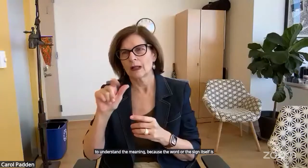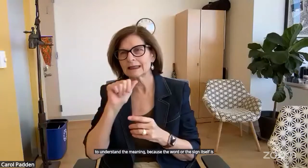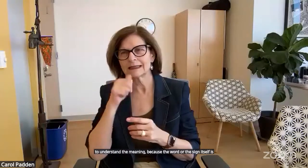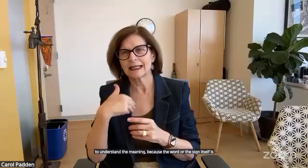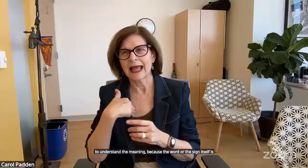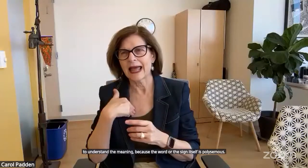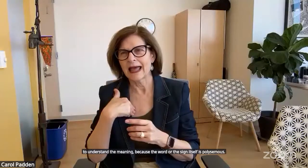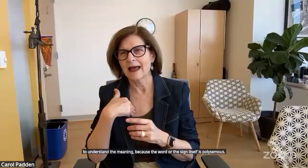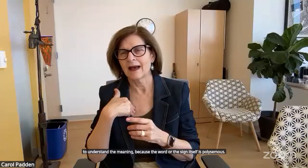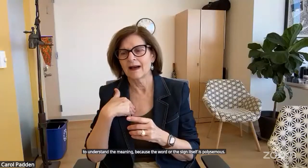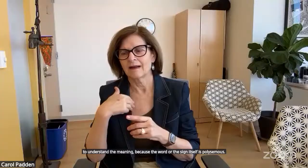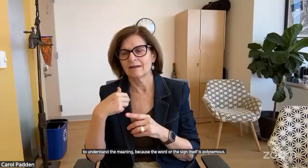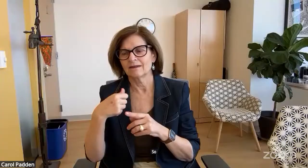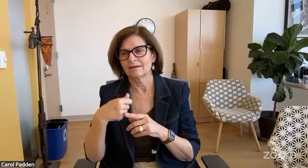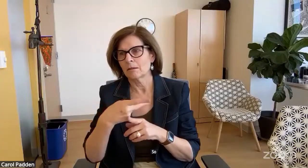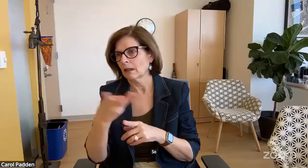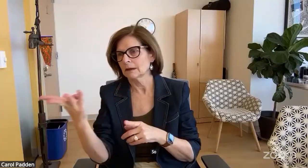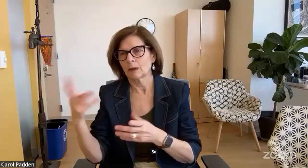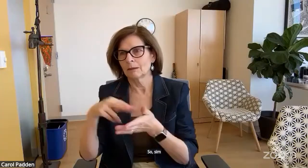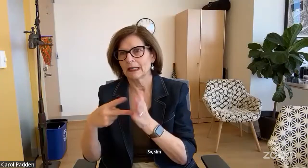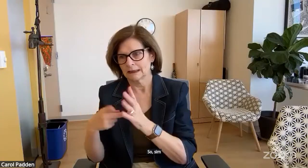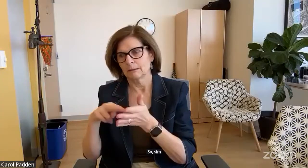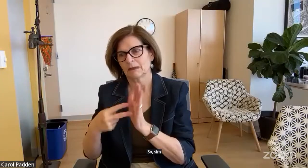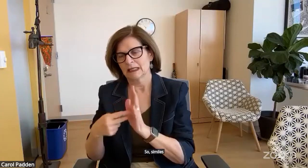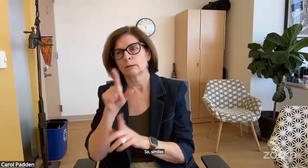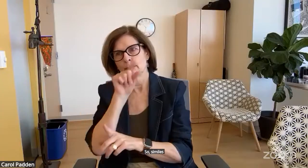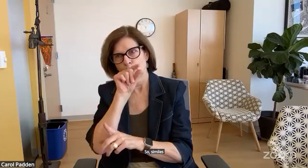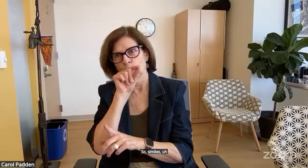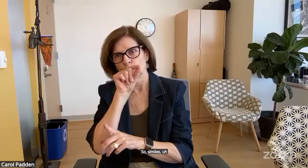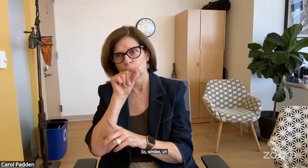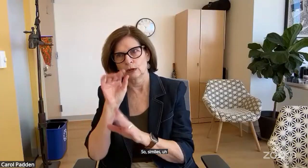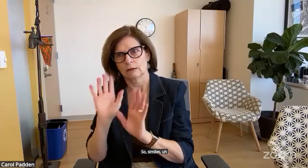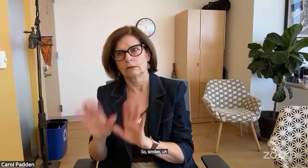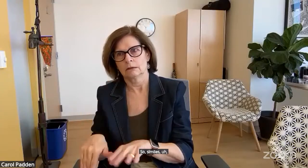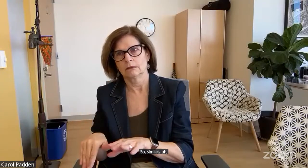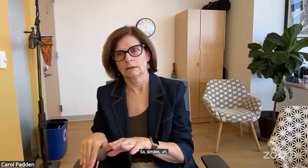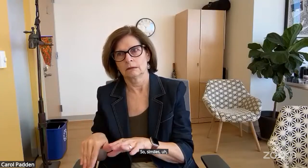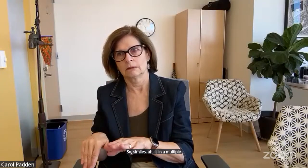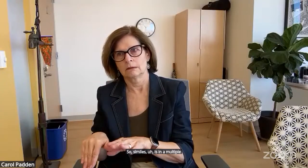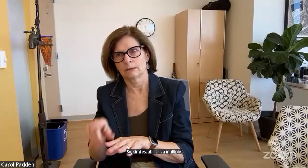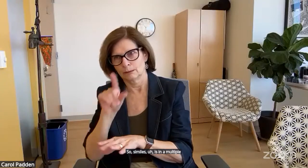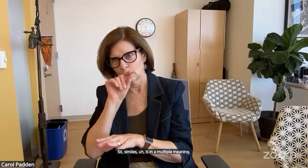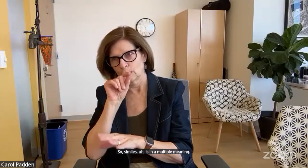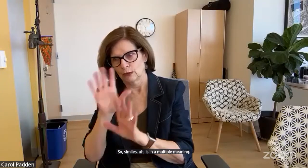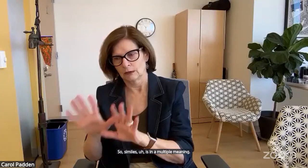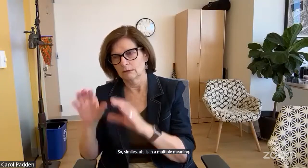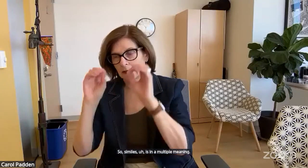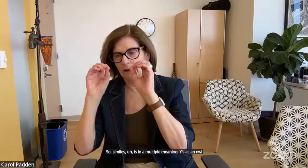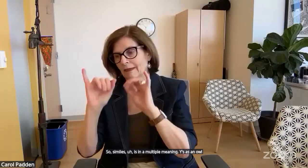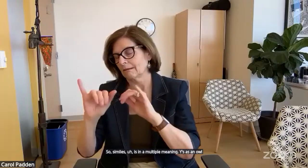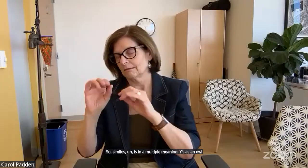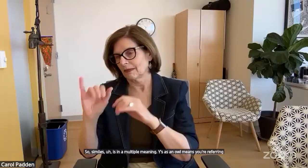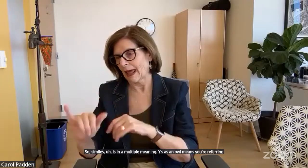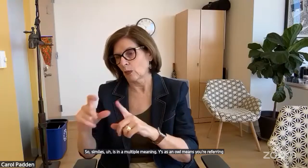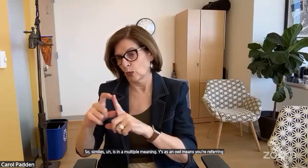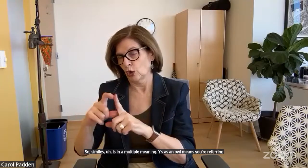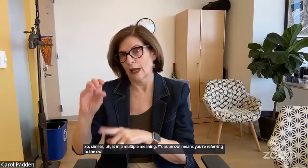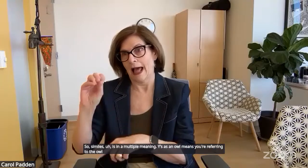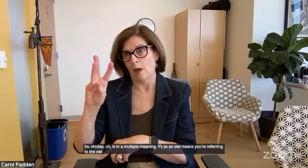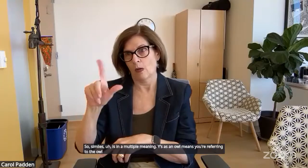polysemous. So similes uh isn't a multiple meaning. Wise as an owl means you're referring to the owl, but you're